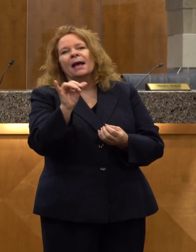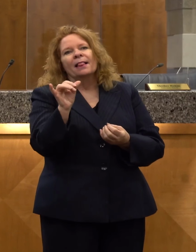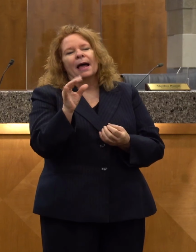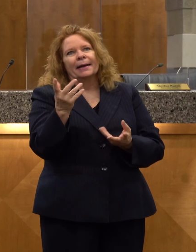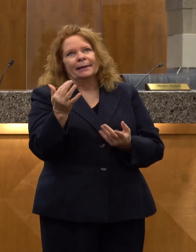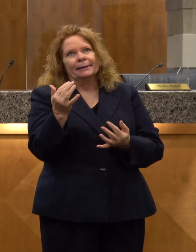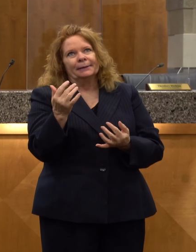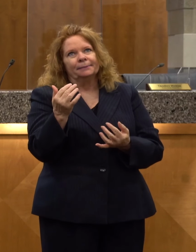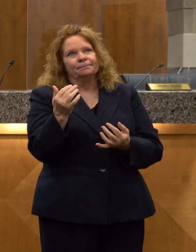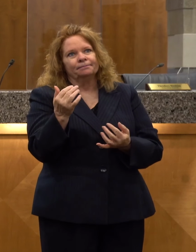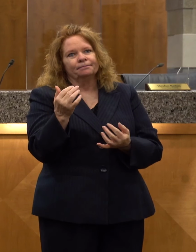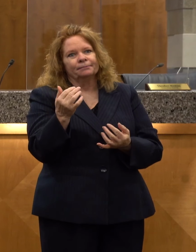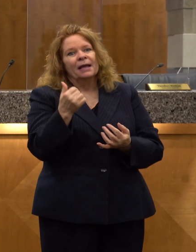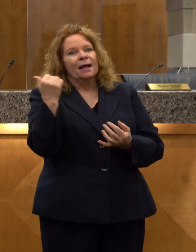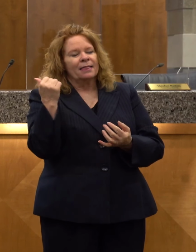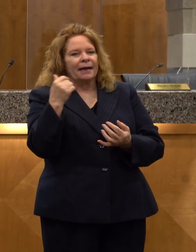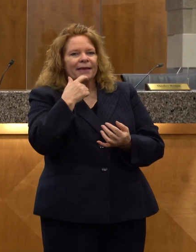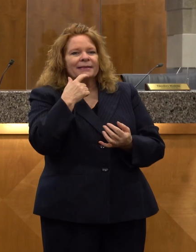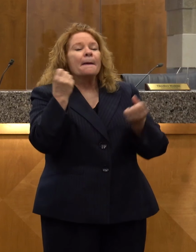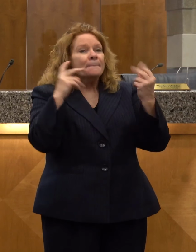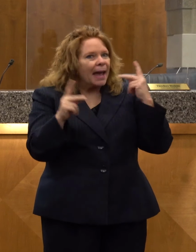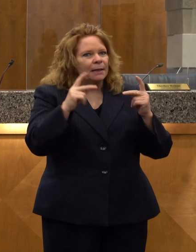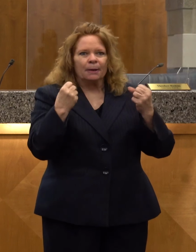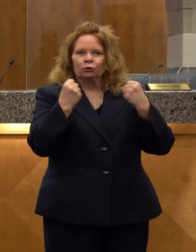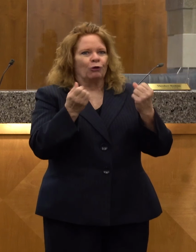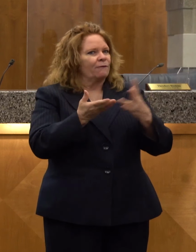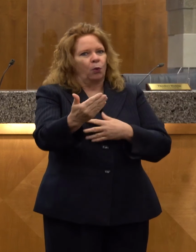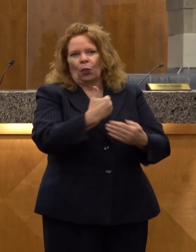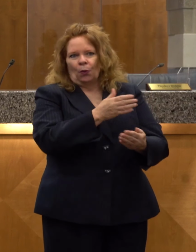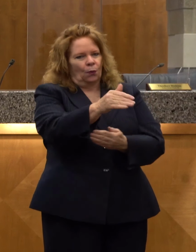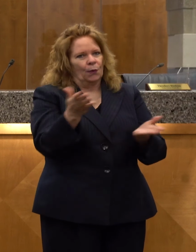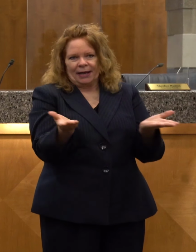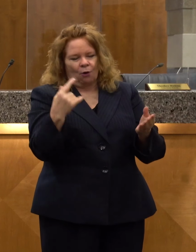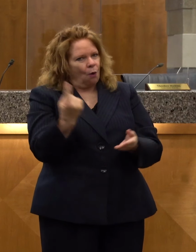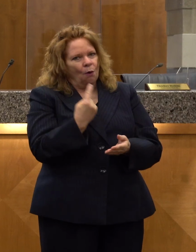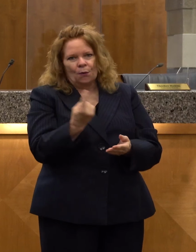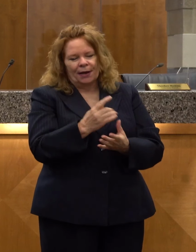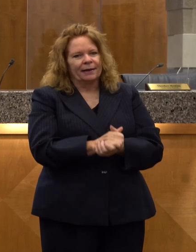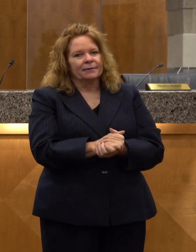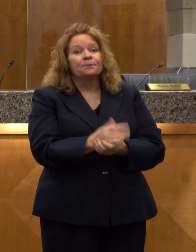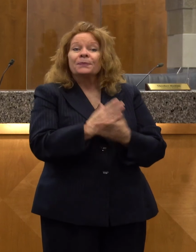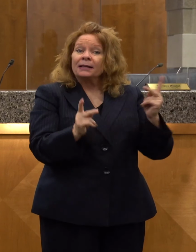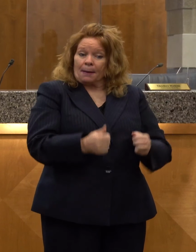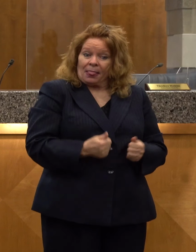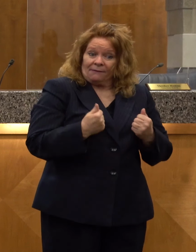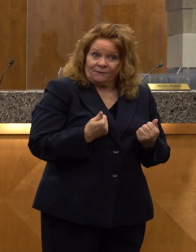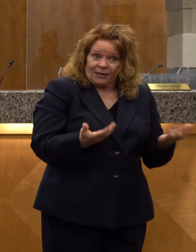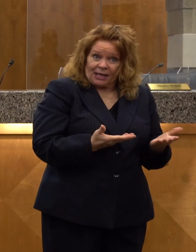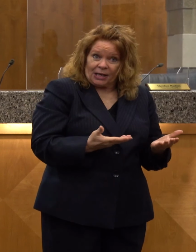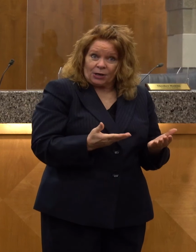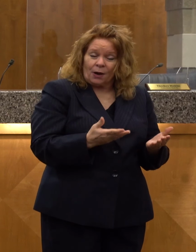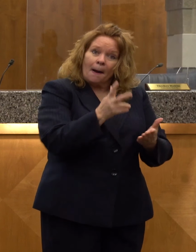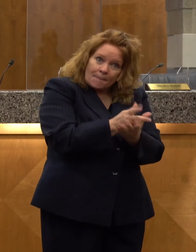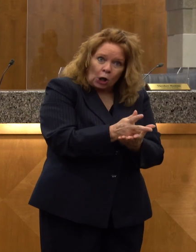like the state rep was saying, a lot of people come through here, okay? And also, some of our residents, as a matter of fact, they